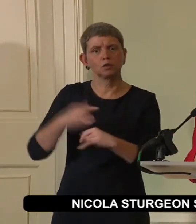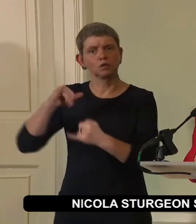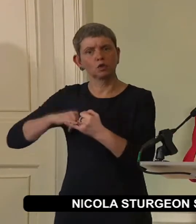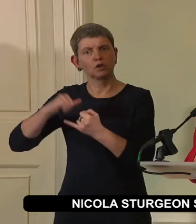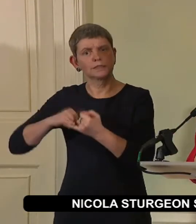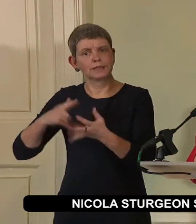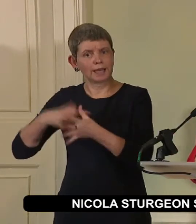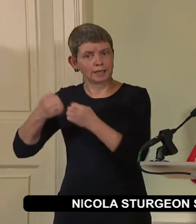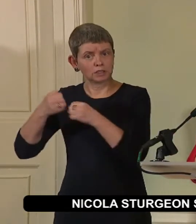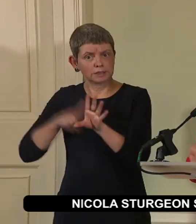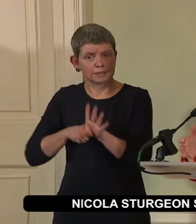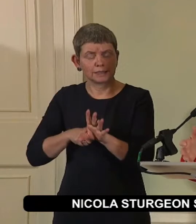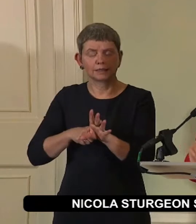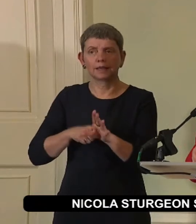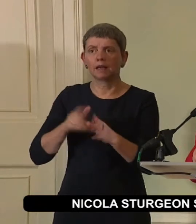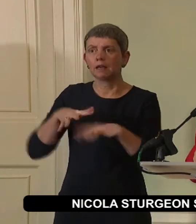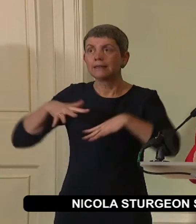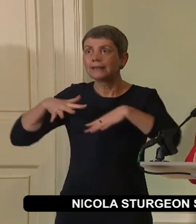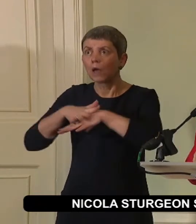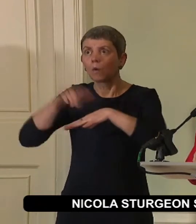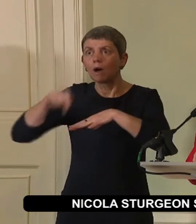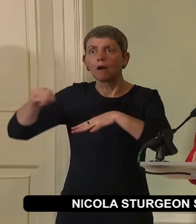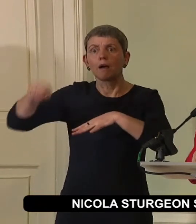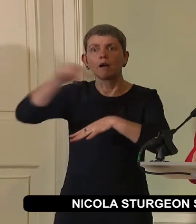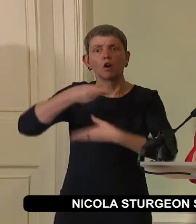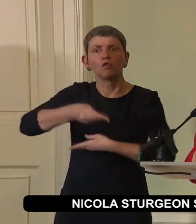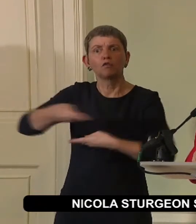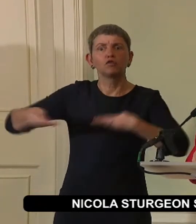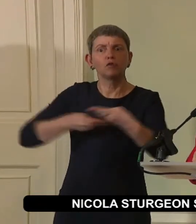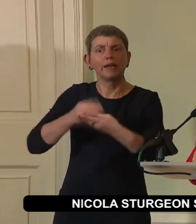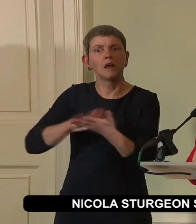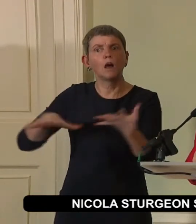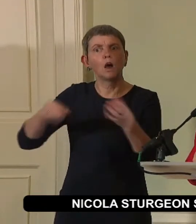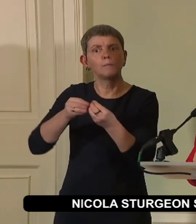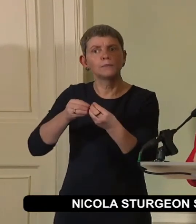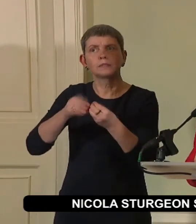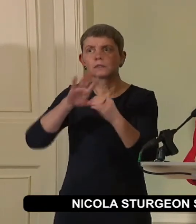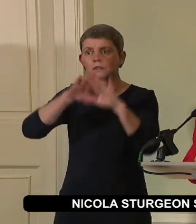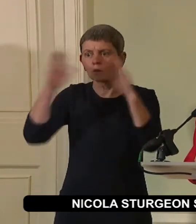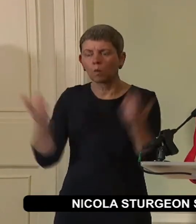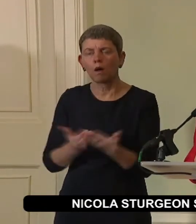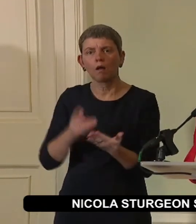hubs across the world, and a state-owned investment bank ready to help the country reap the